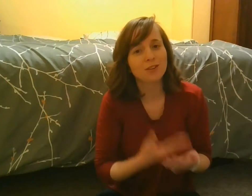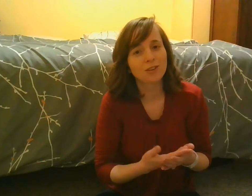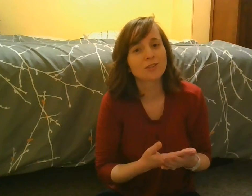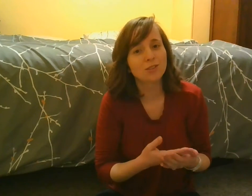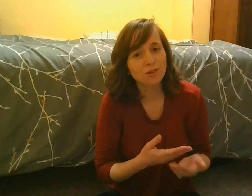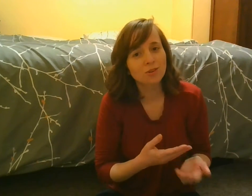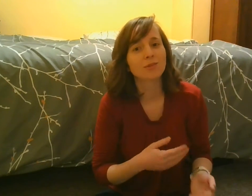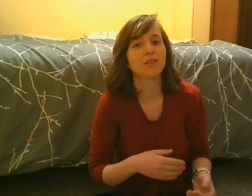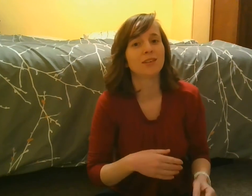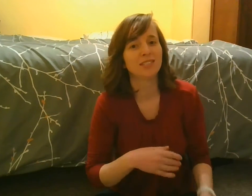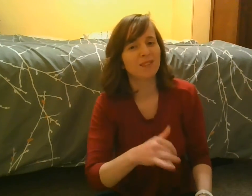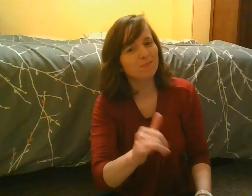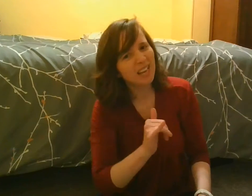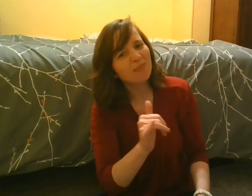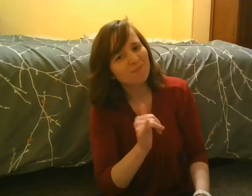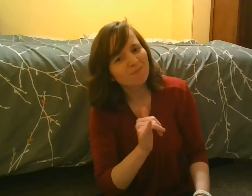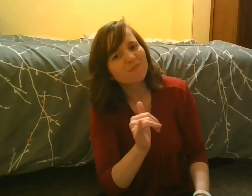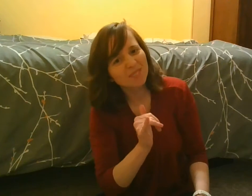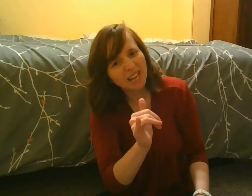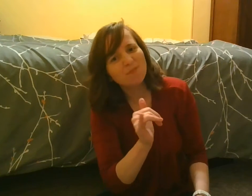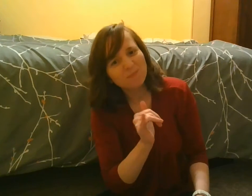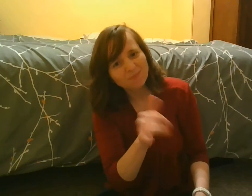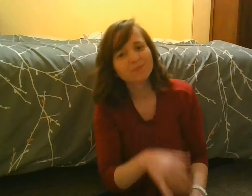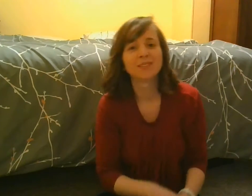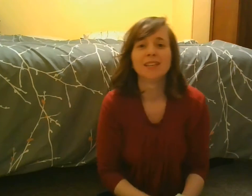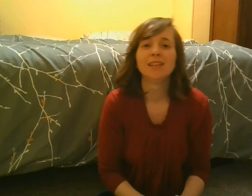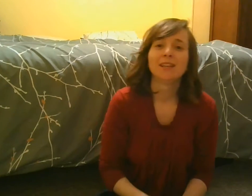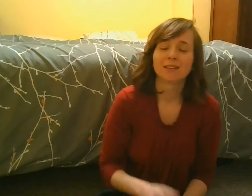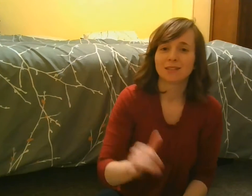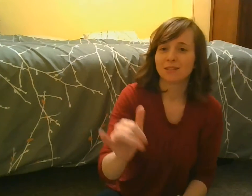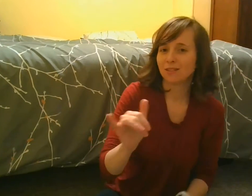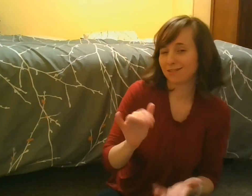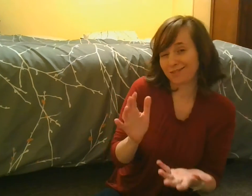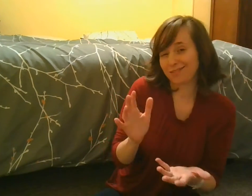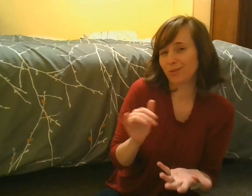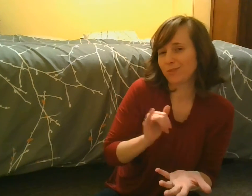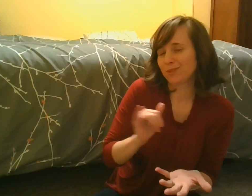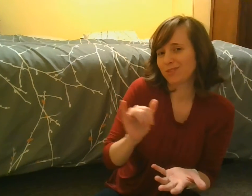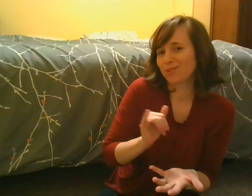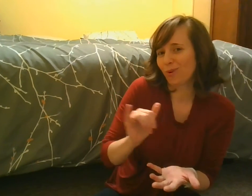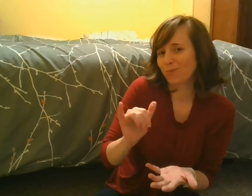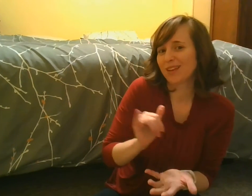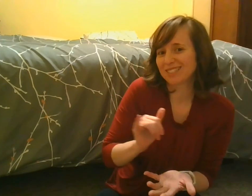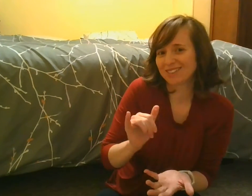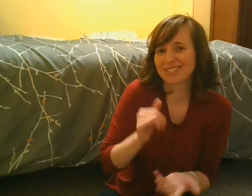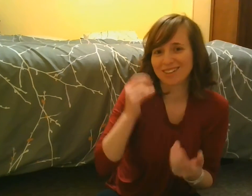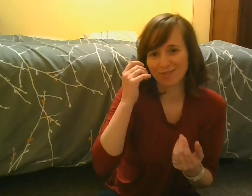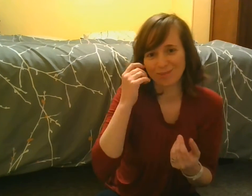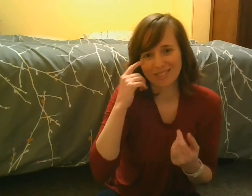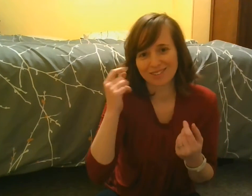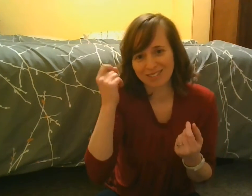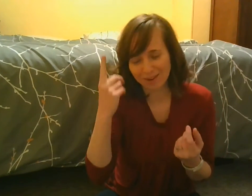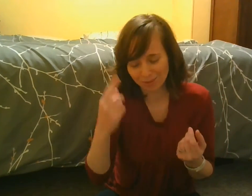good too. You could say same. I hope so. So I hope that's understandable to